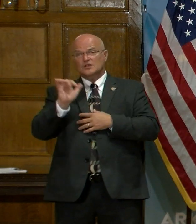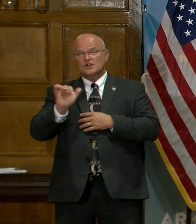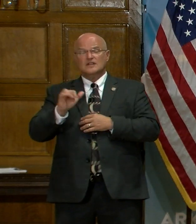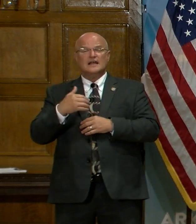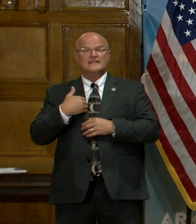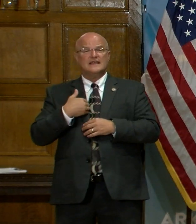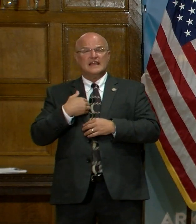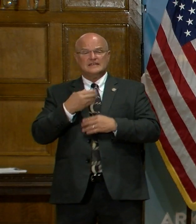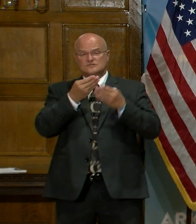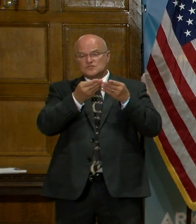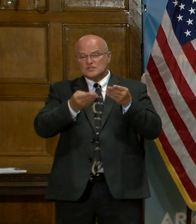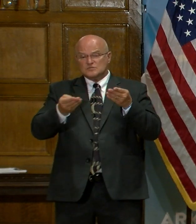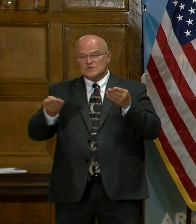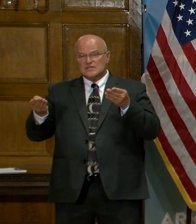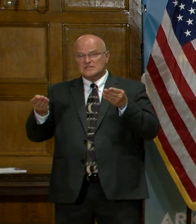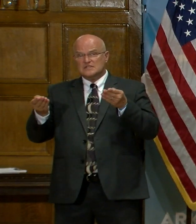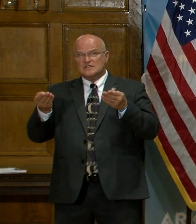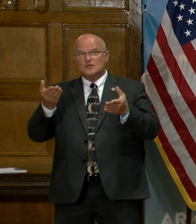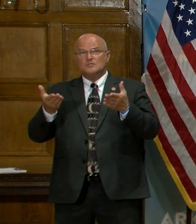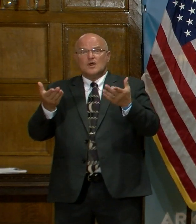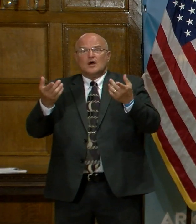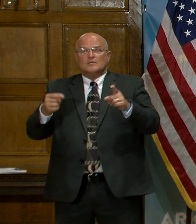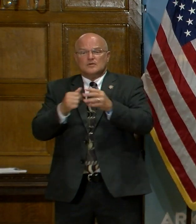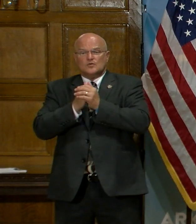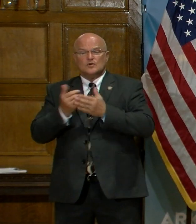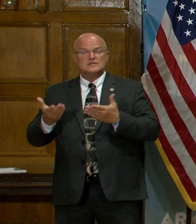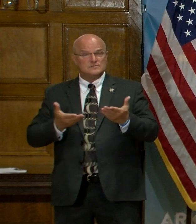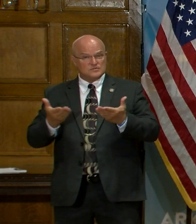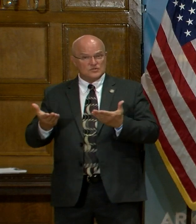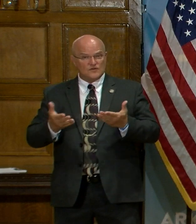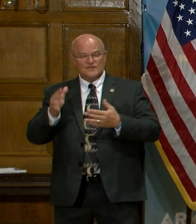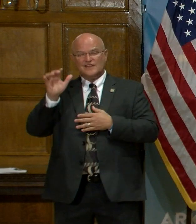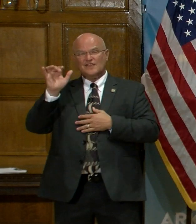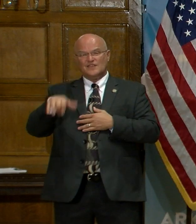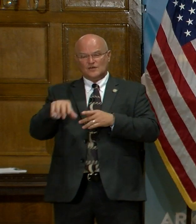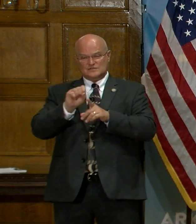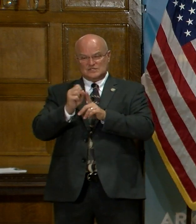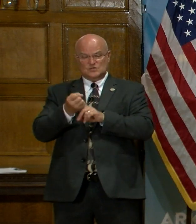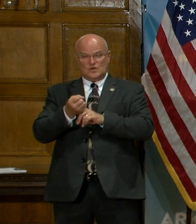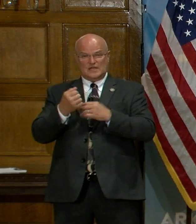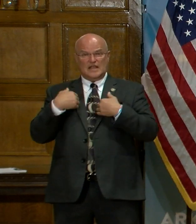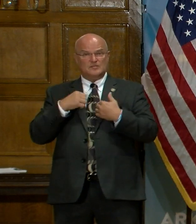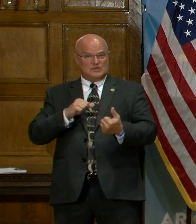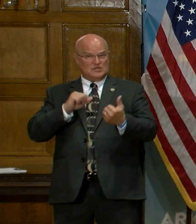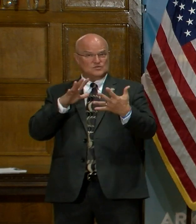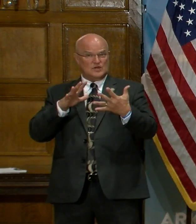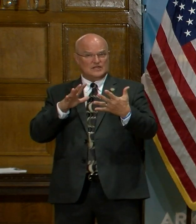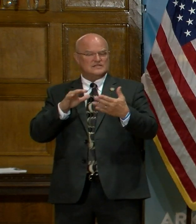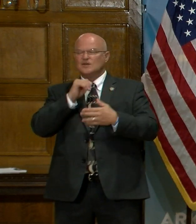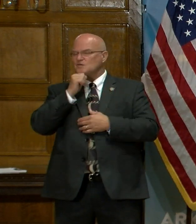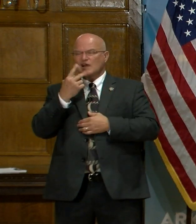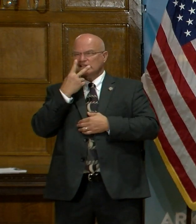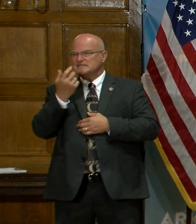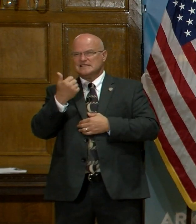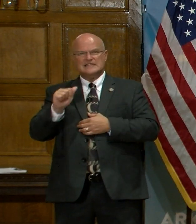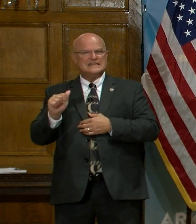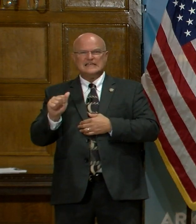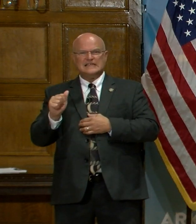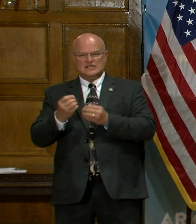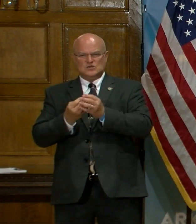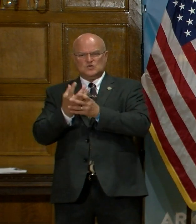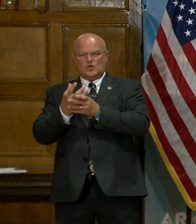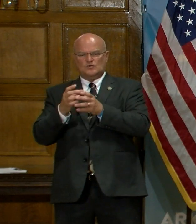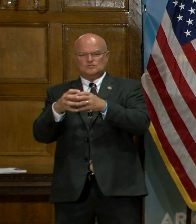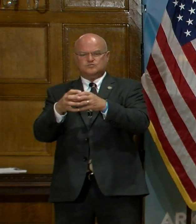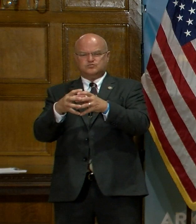there was a transmission that probably did occur during a worship service. Those situations have been addressed, and we're not seeing any